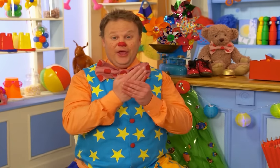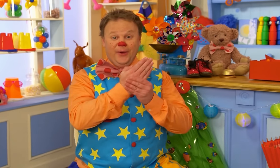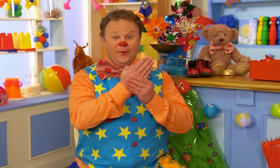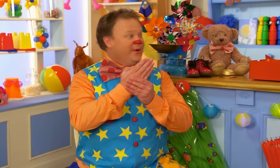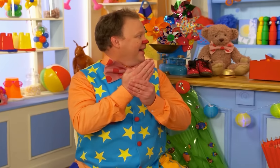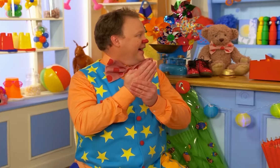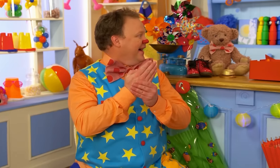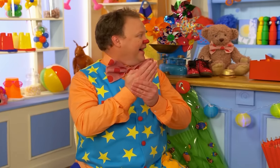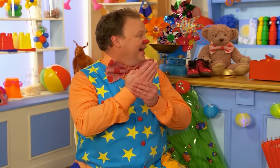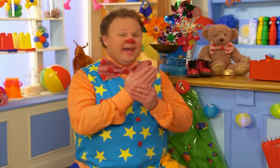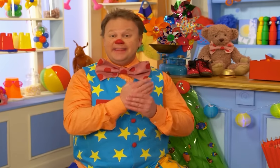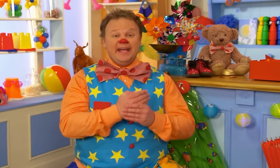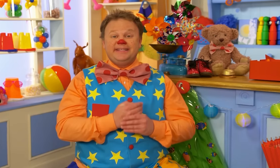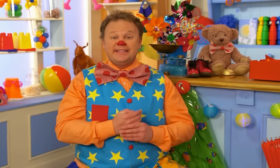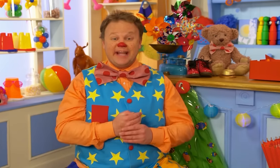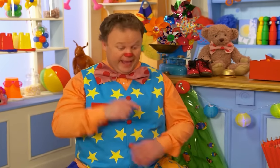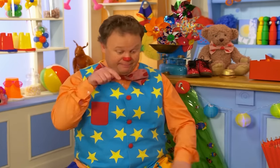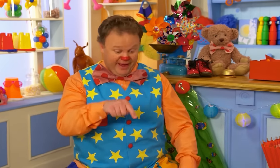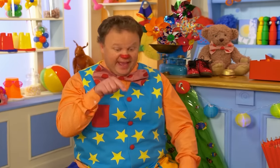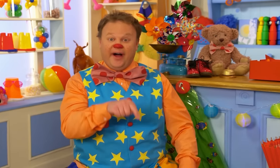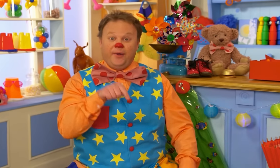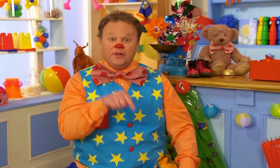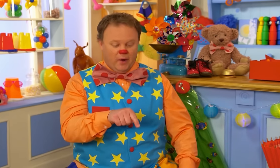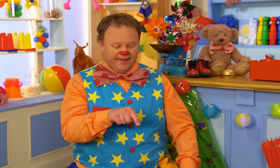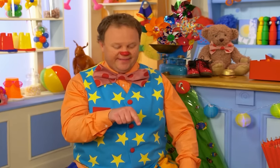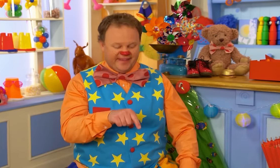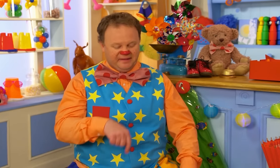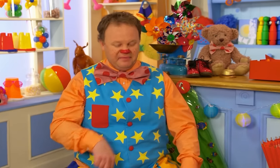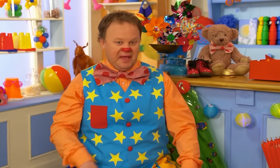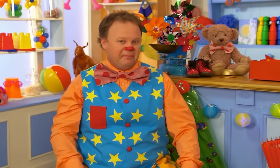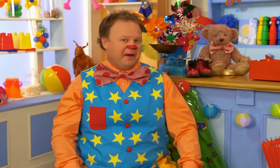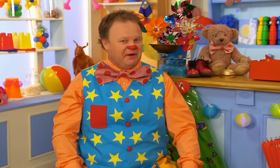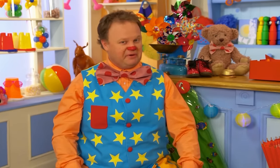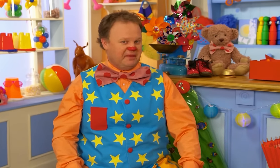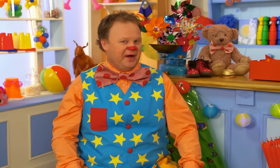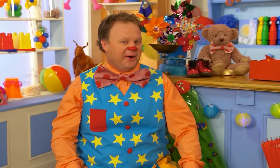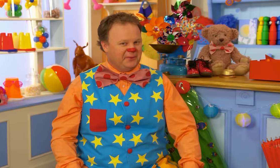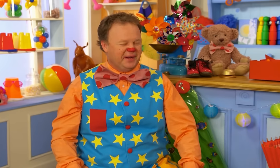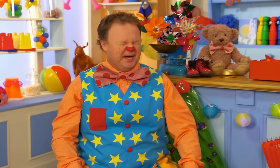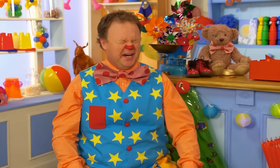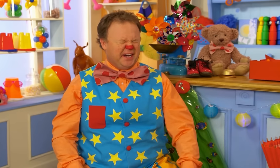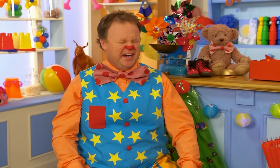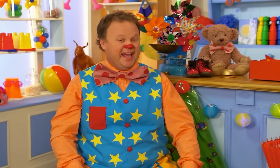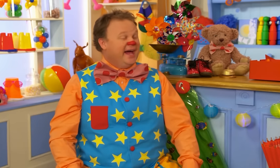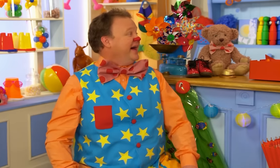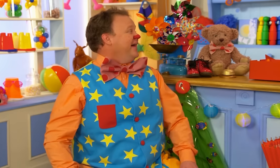new! They're just like my old ones, apart from the hole.